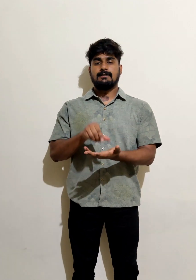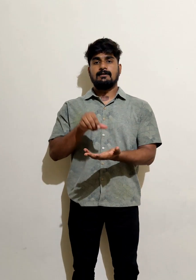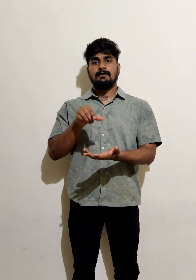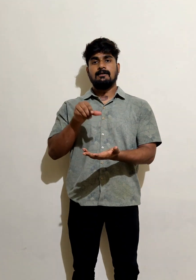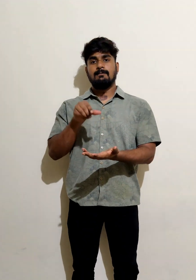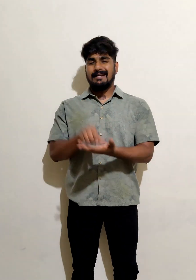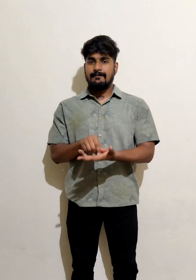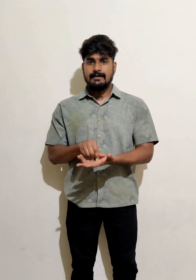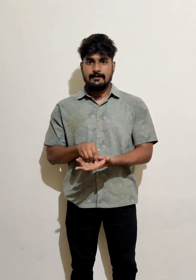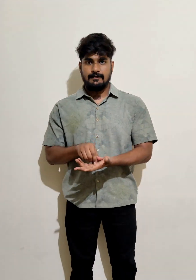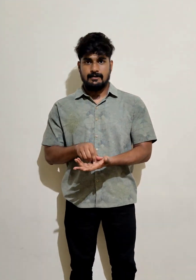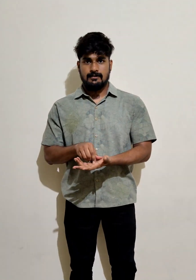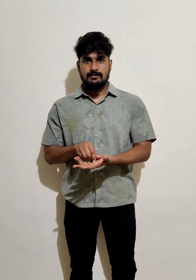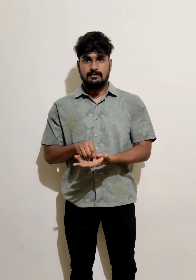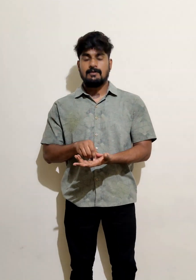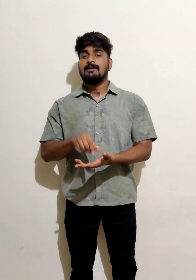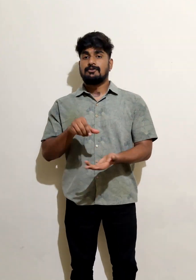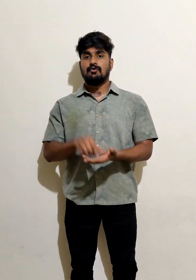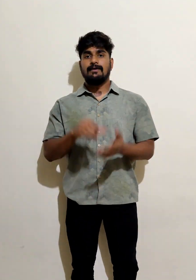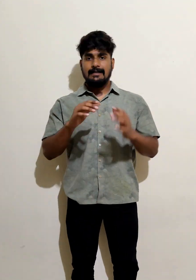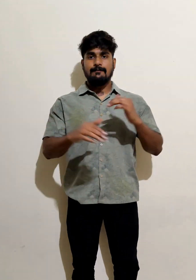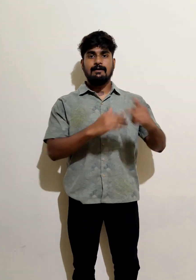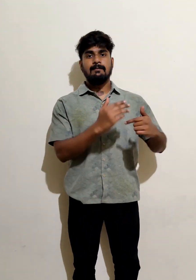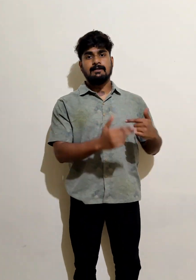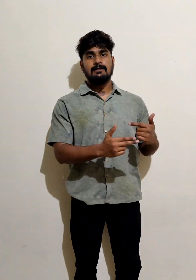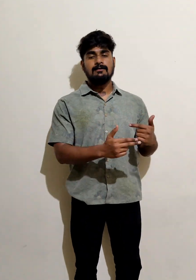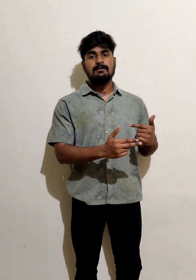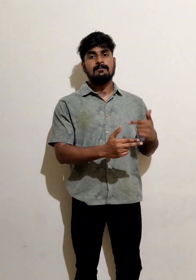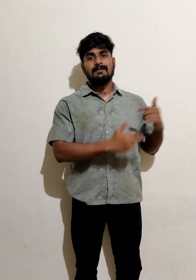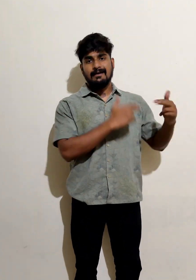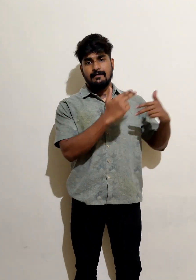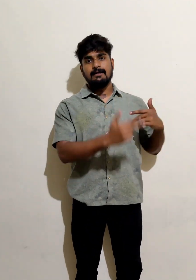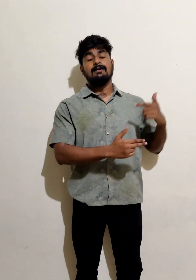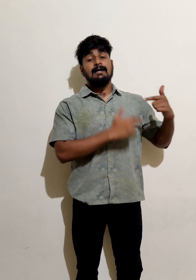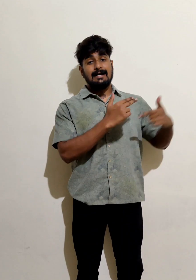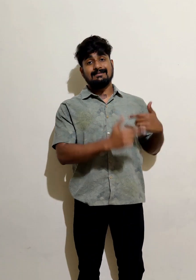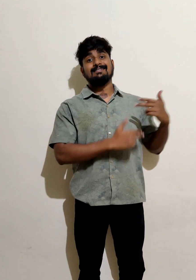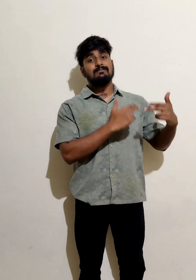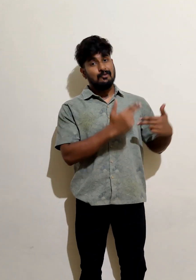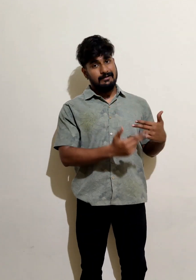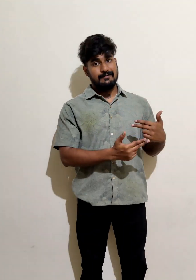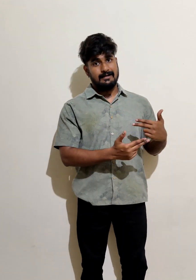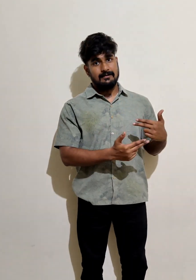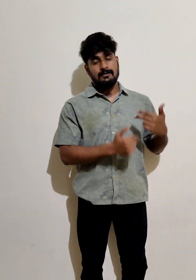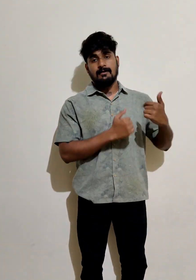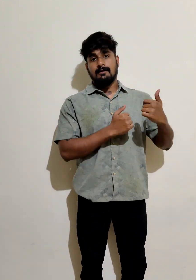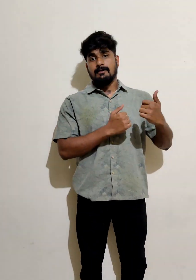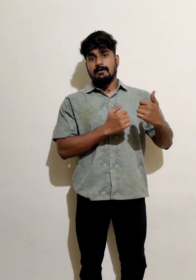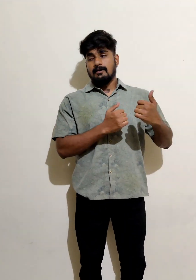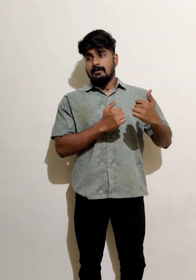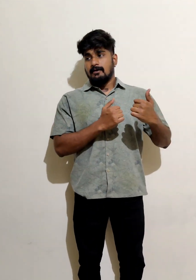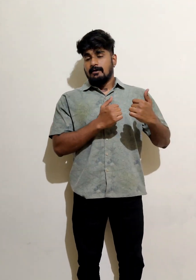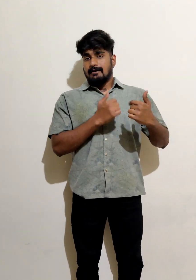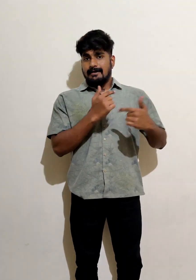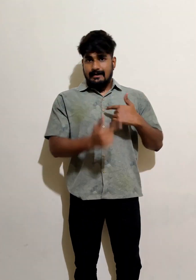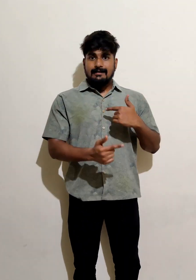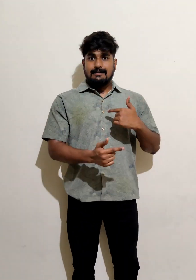with a private keyword. So it will be the private access modifier. In